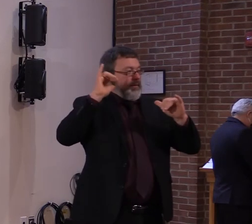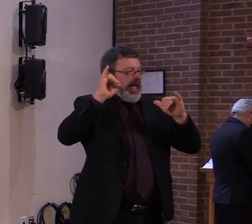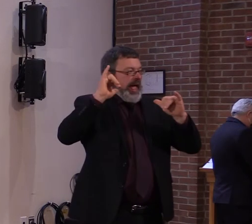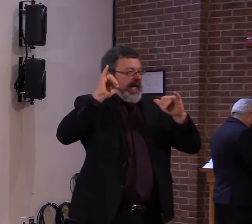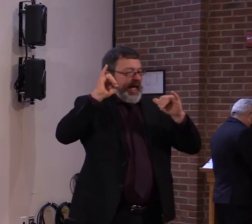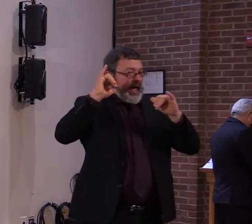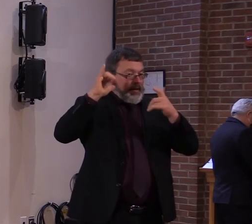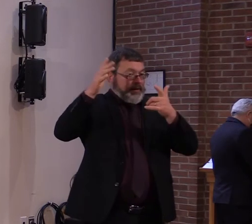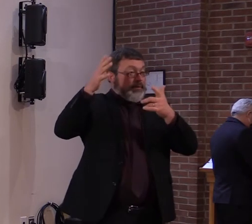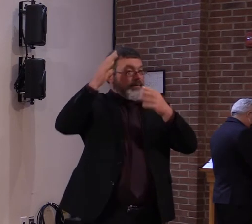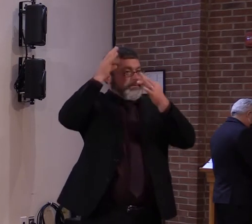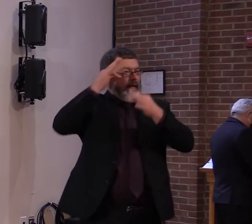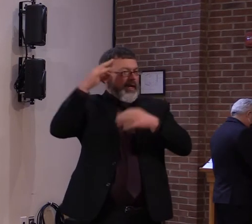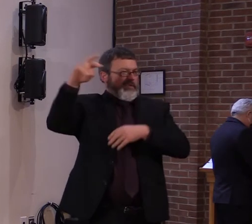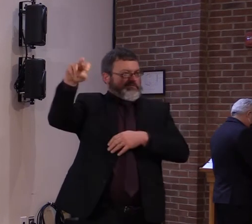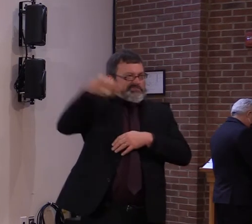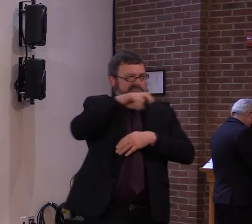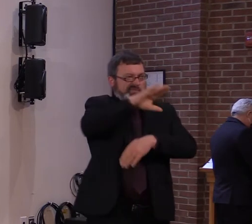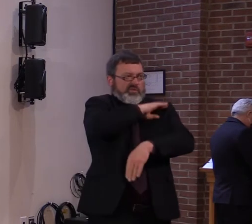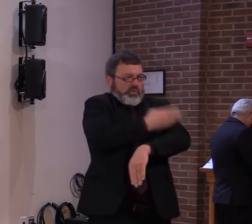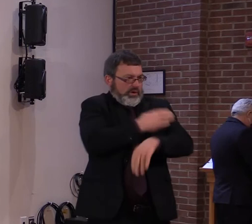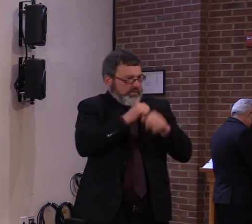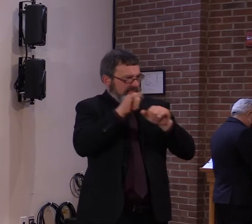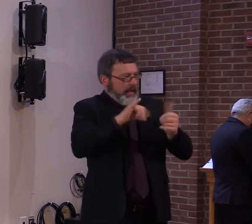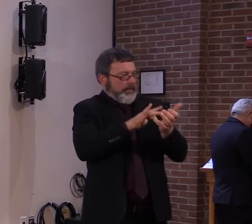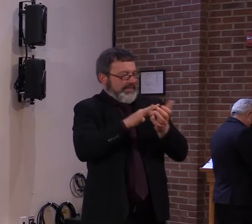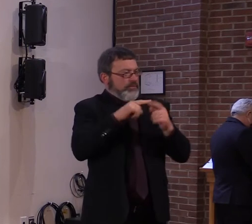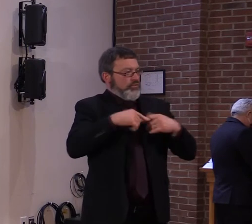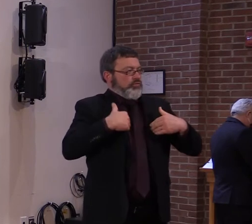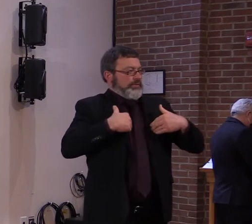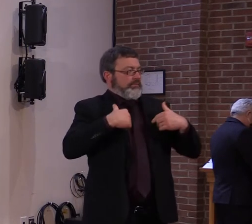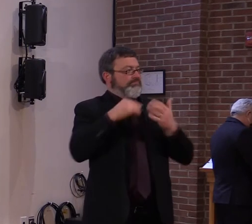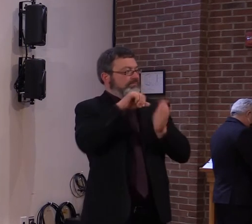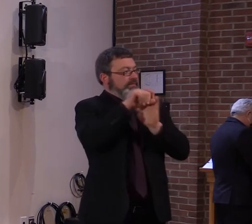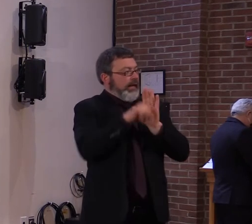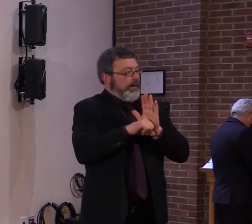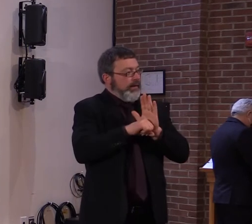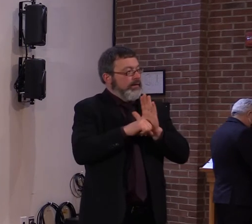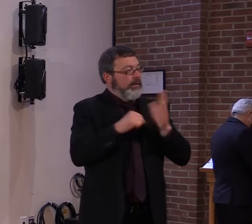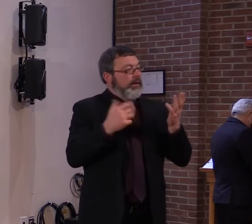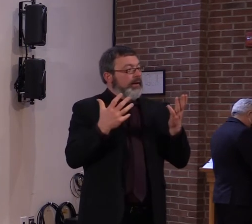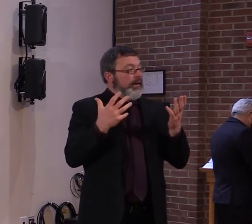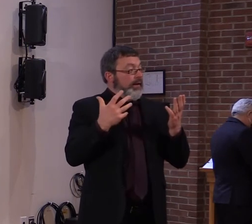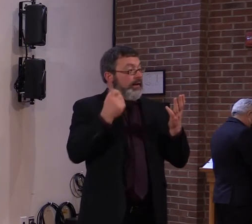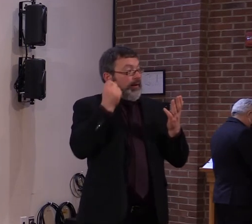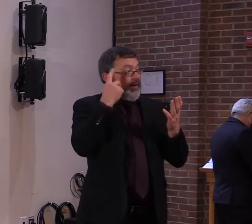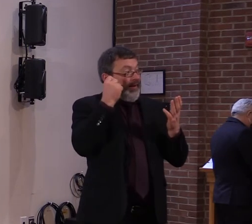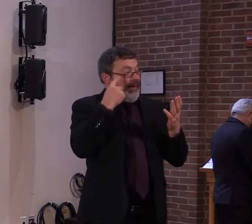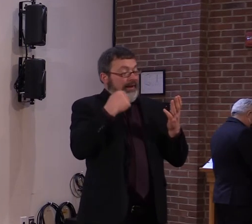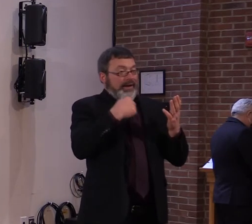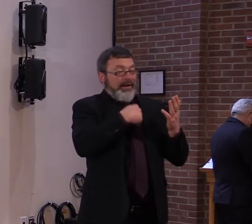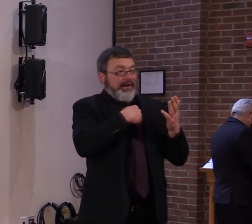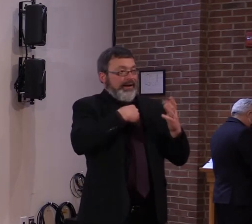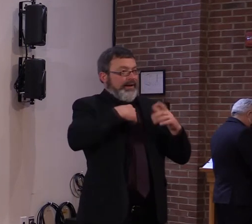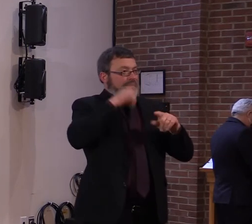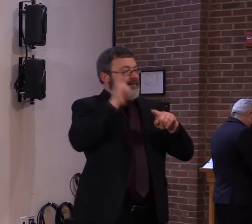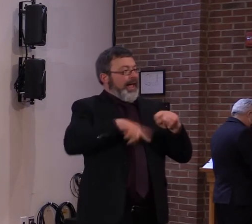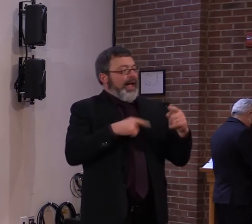in a pandemic, where we don't have the luxury of waiting around months and months and months or years for studies to come